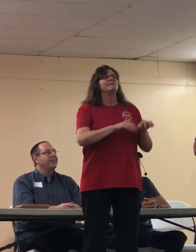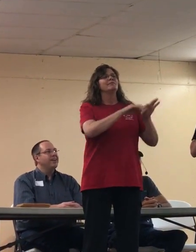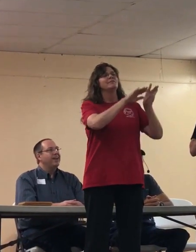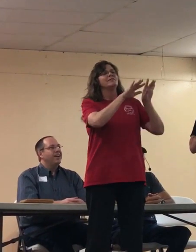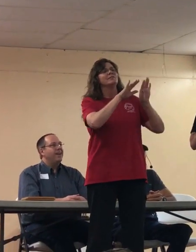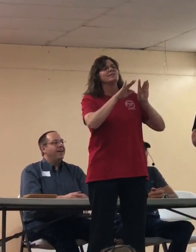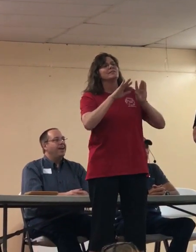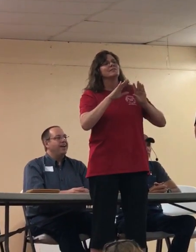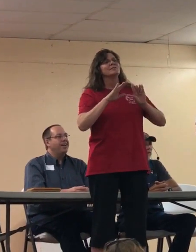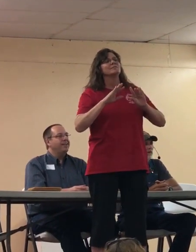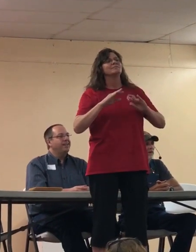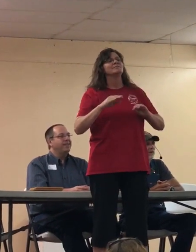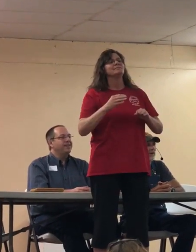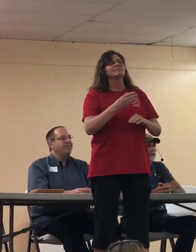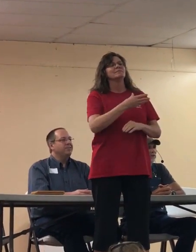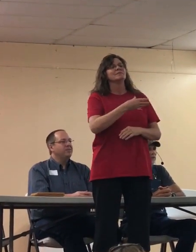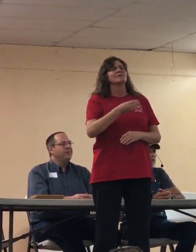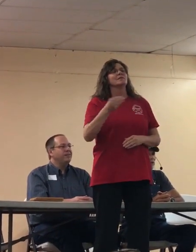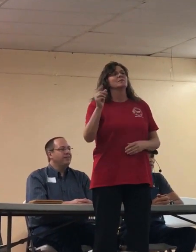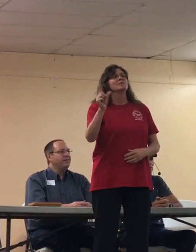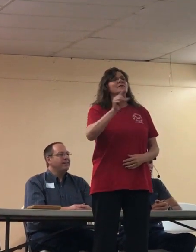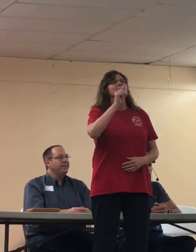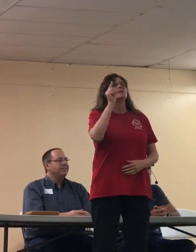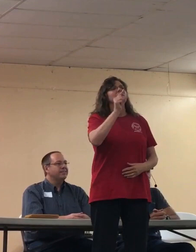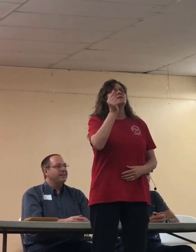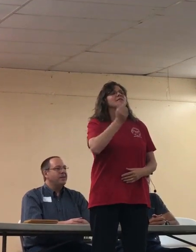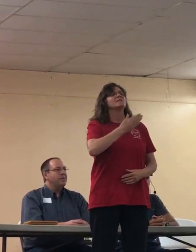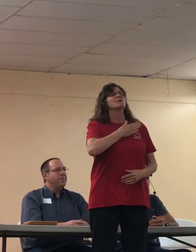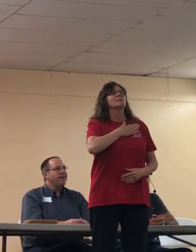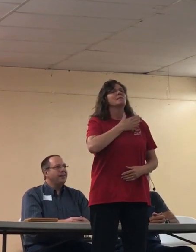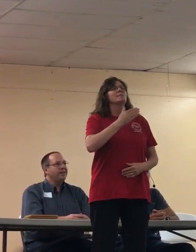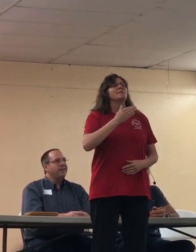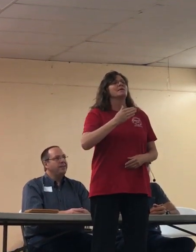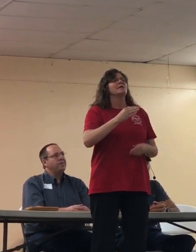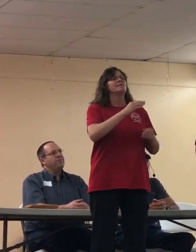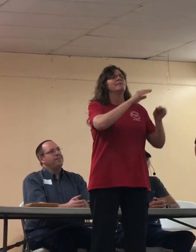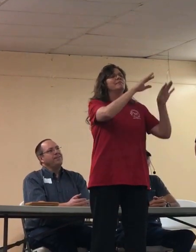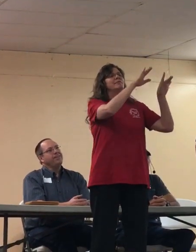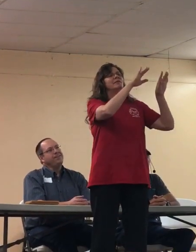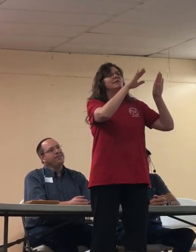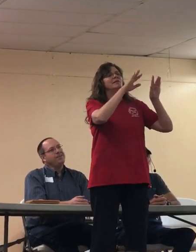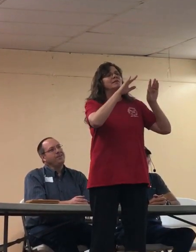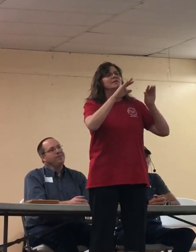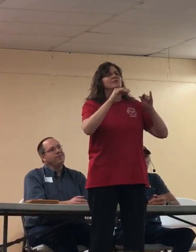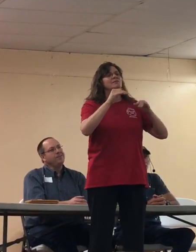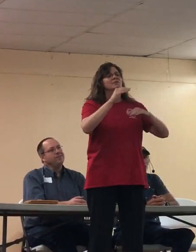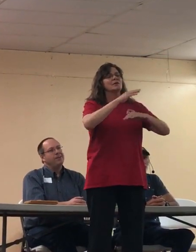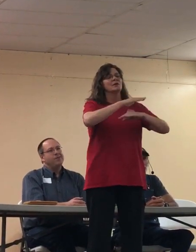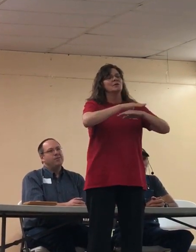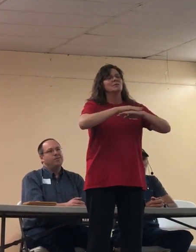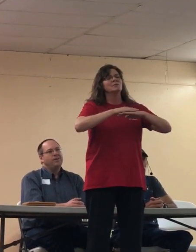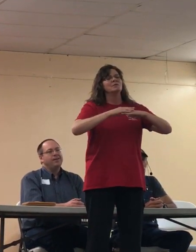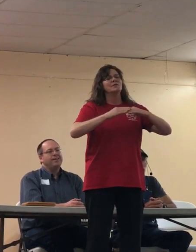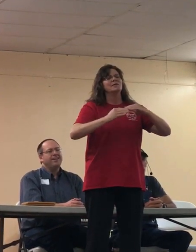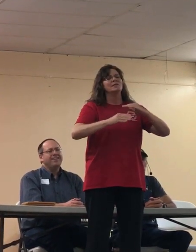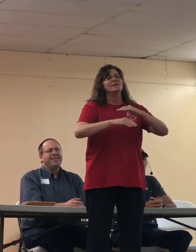And grace my fears